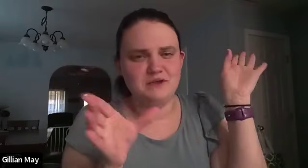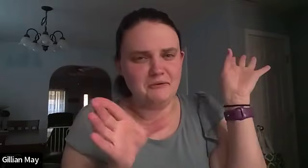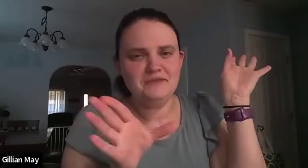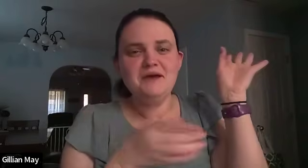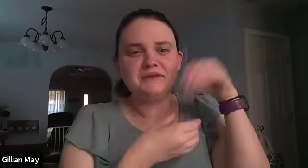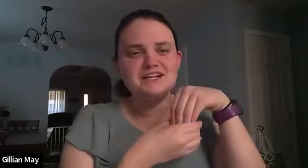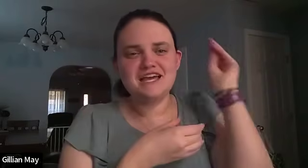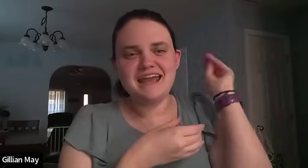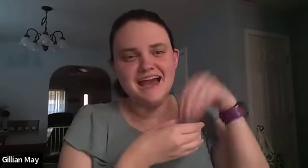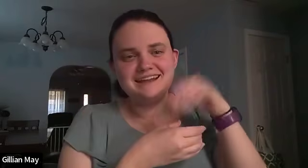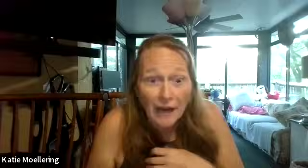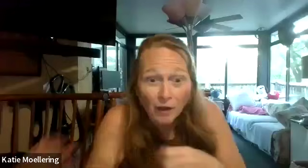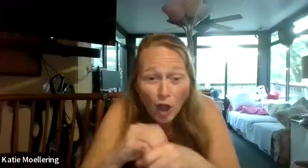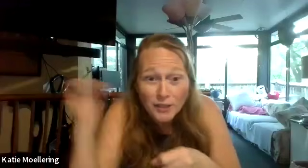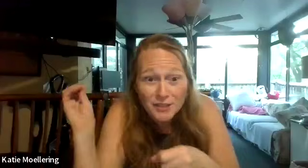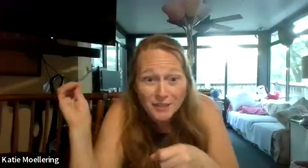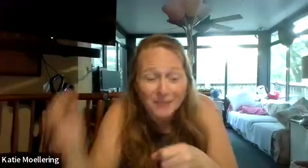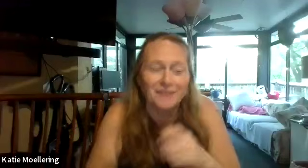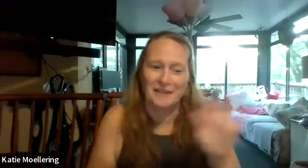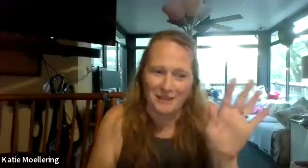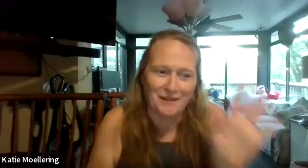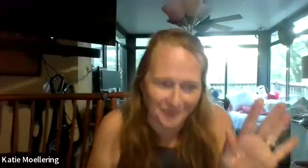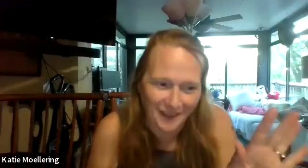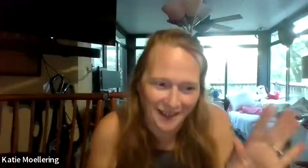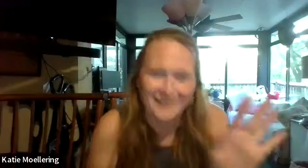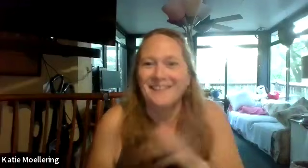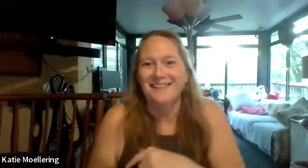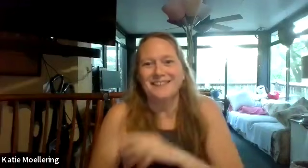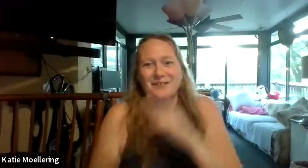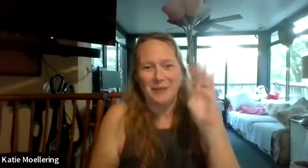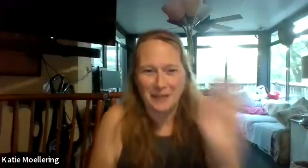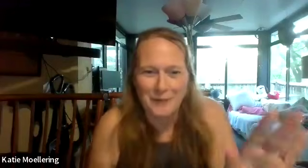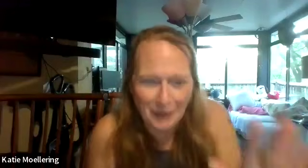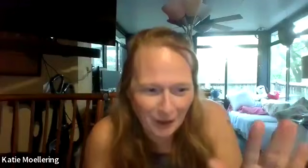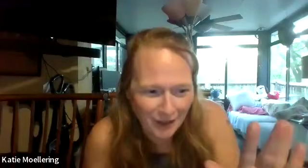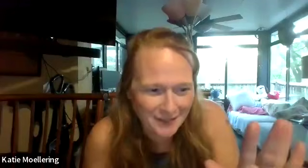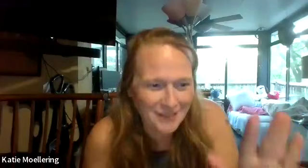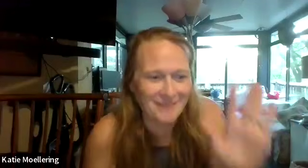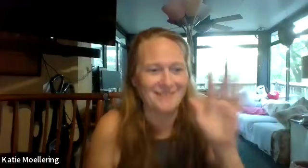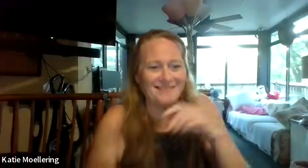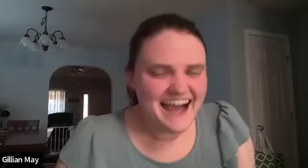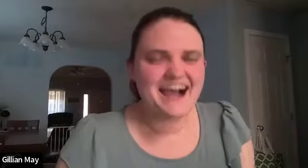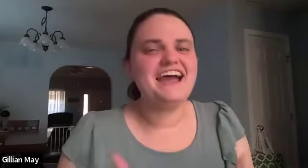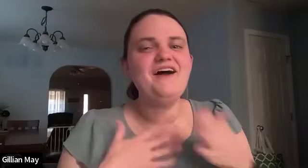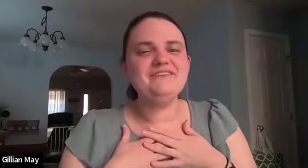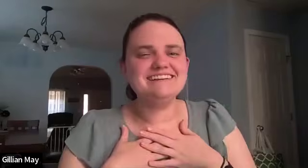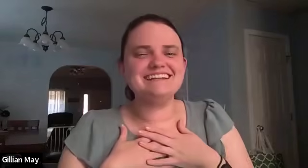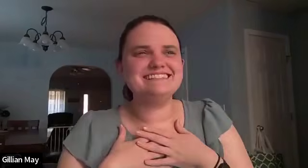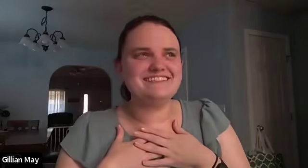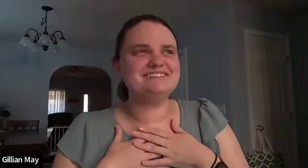no. But I just had Wait, to add it. outlaws? Okay, now, okay. We got to do outlaws. Said that